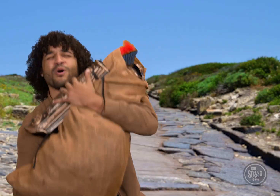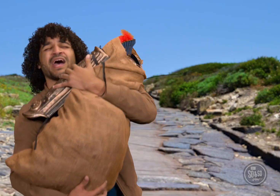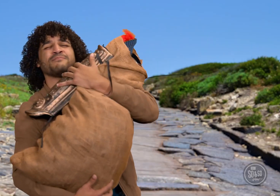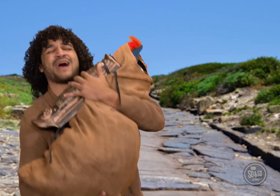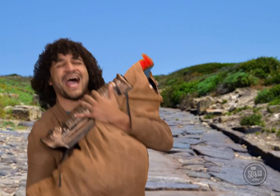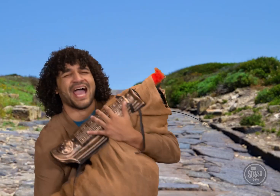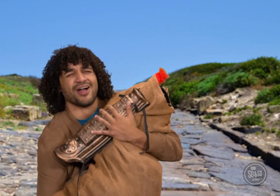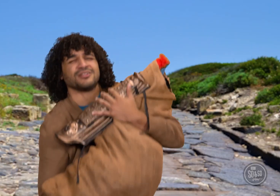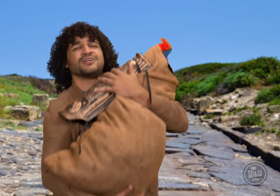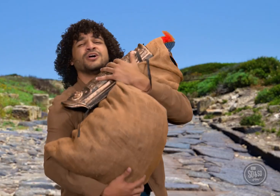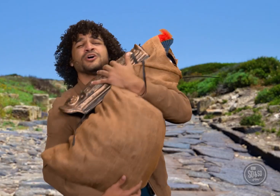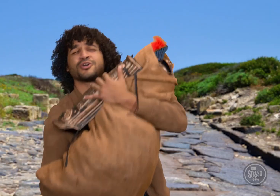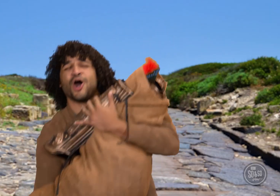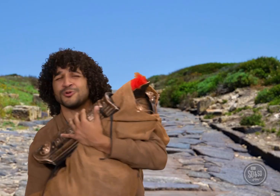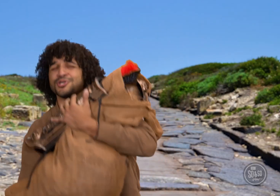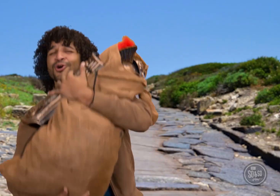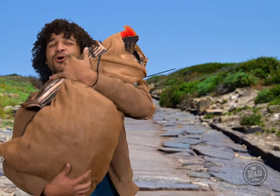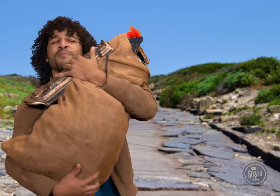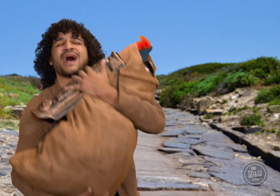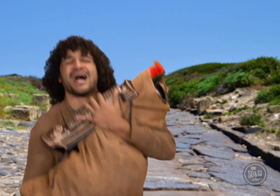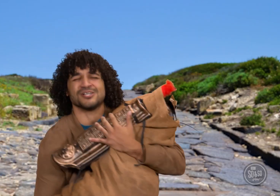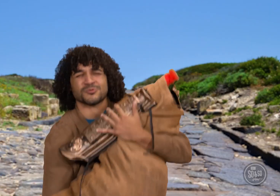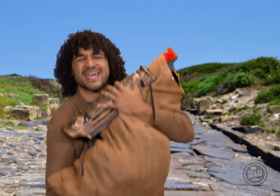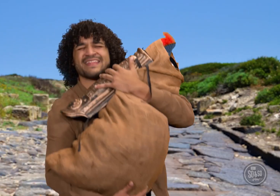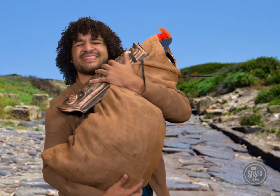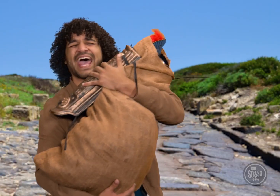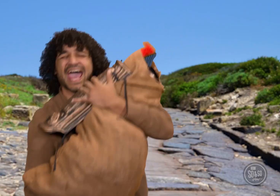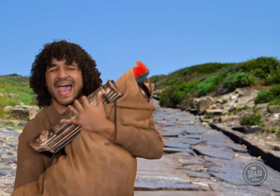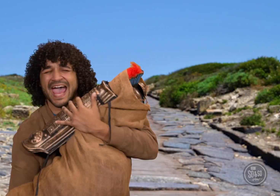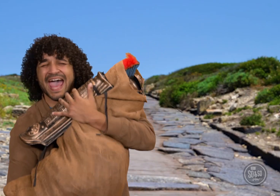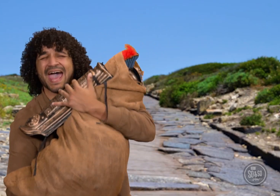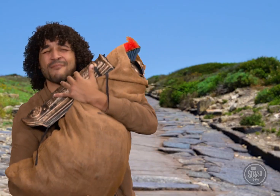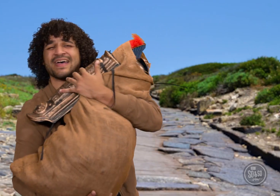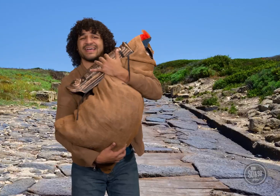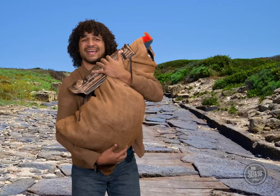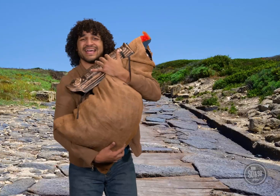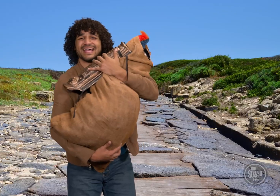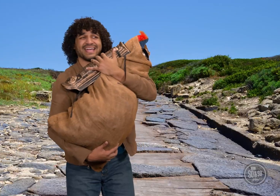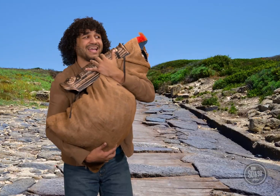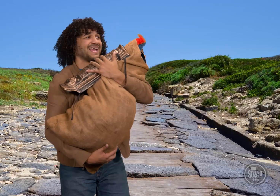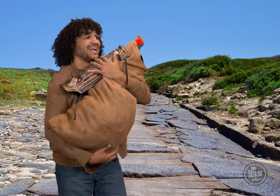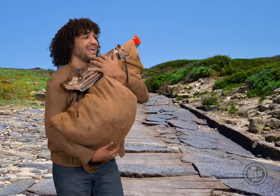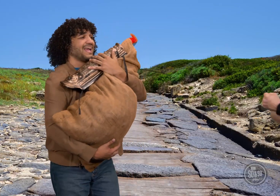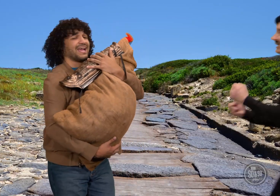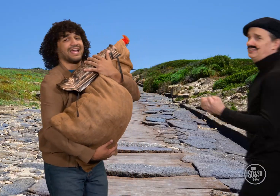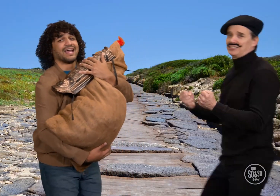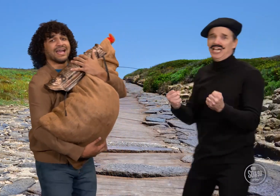one mile go two miles with them yes yes that's